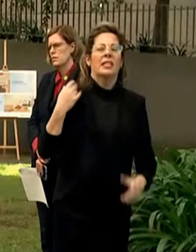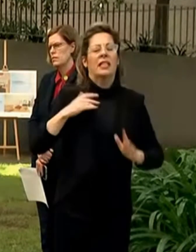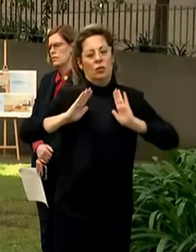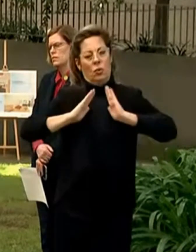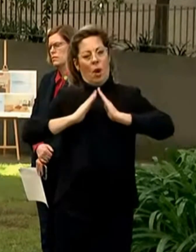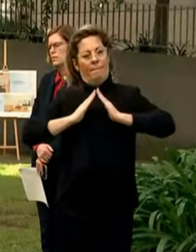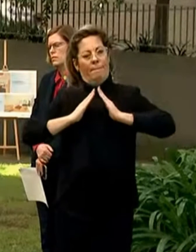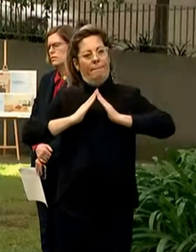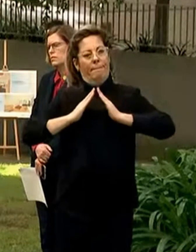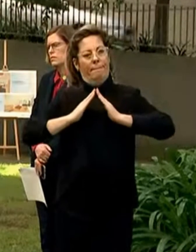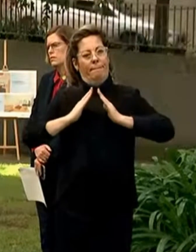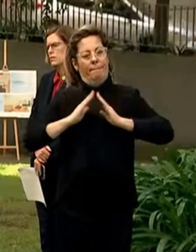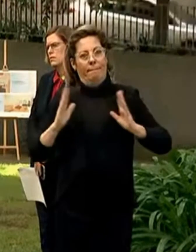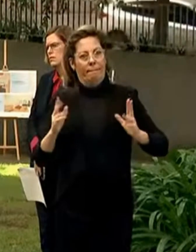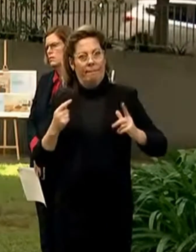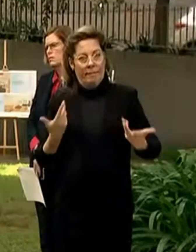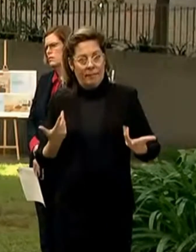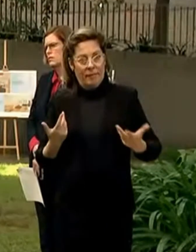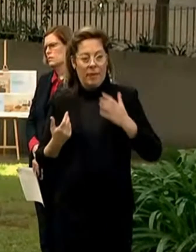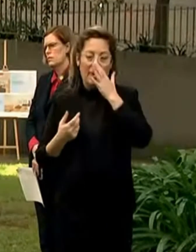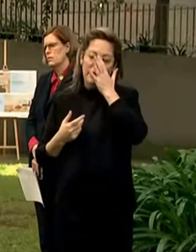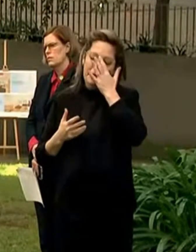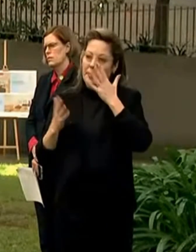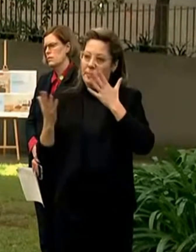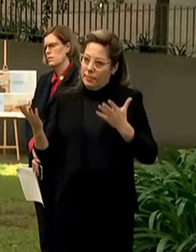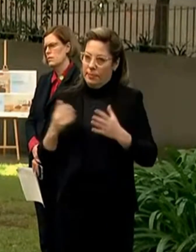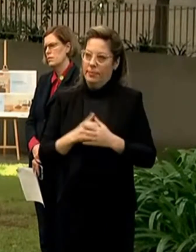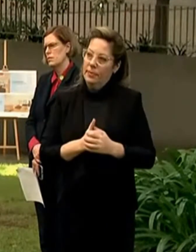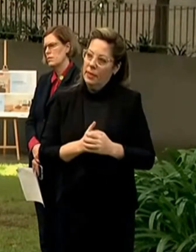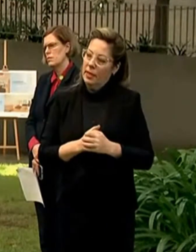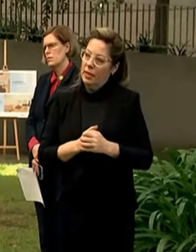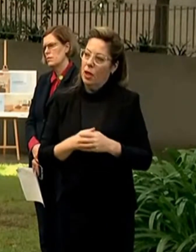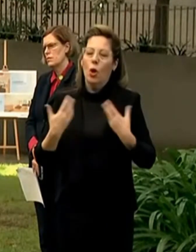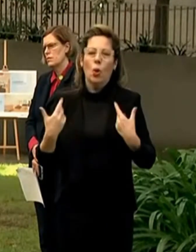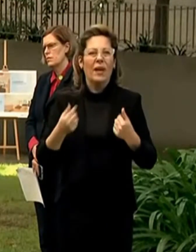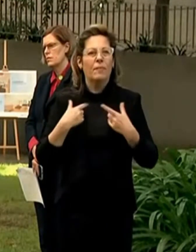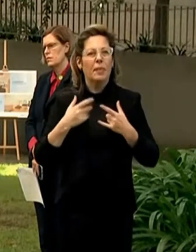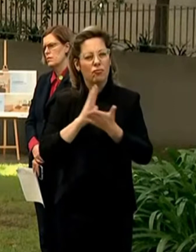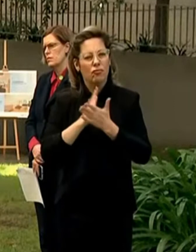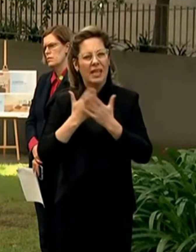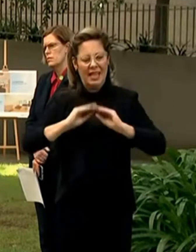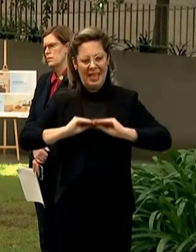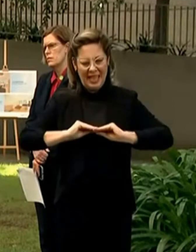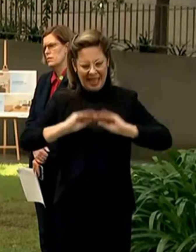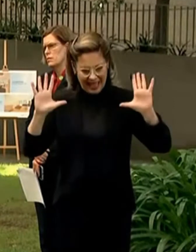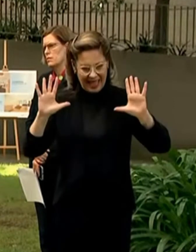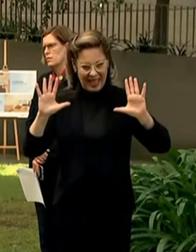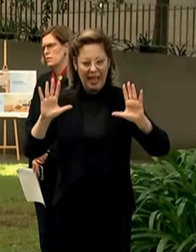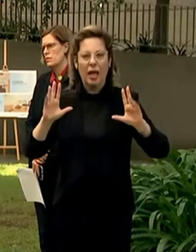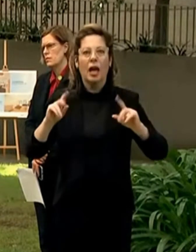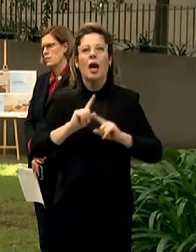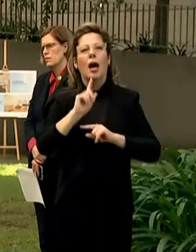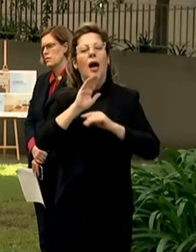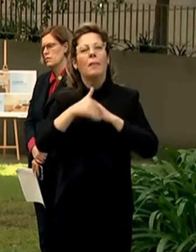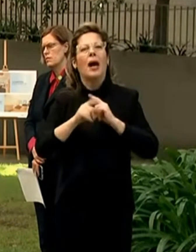direct, and I've been saying this for the last few weeks, we've been very direct in explaining to people what the high-risk venues are, what the